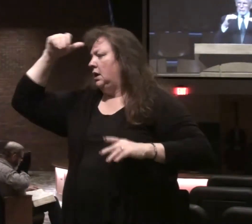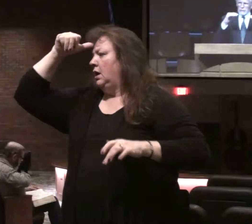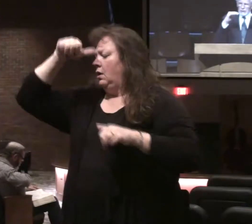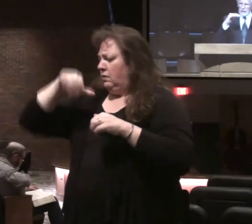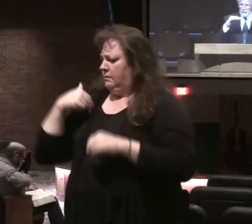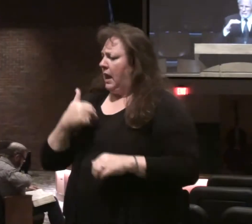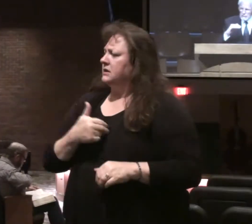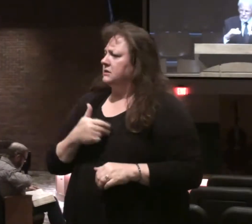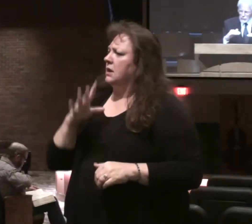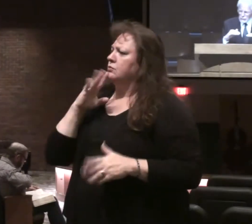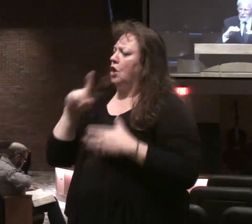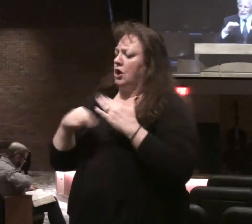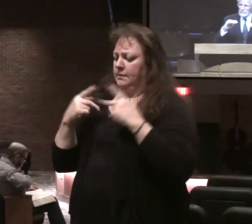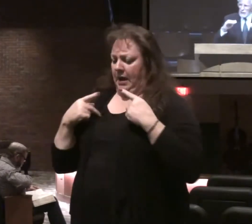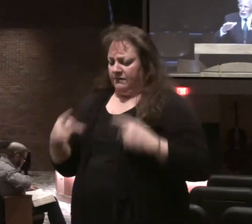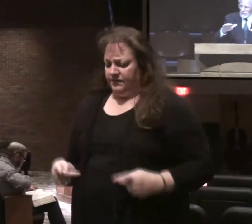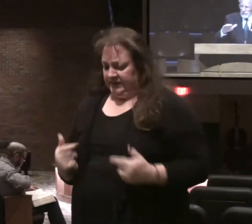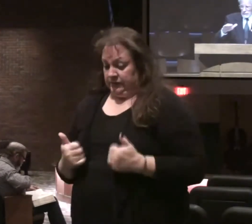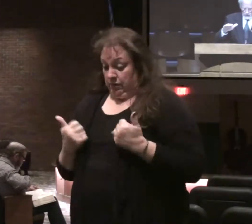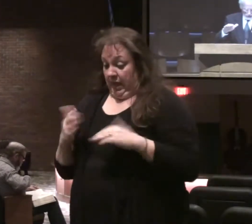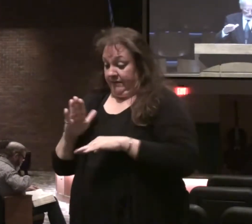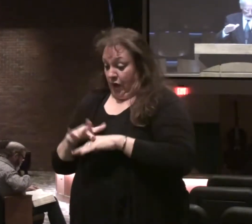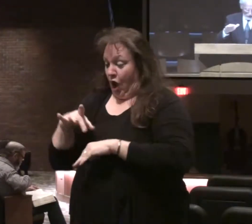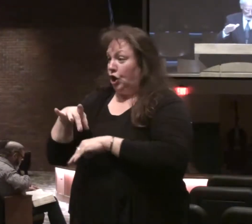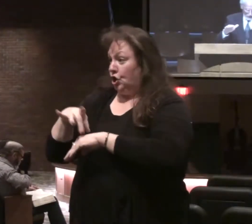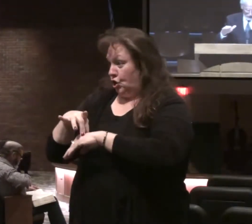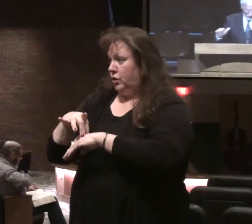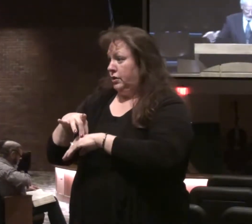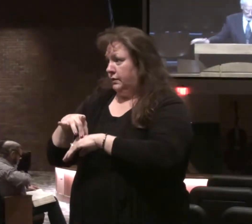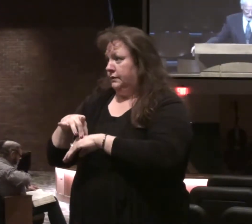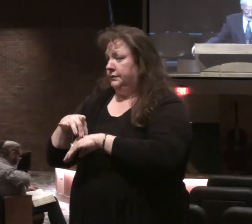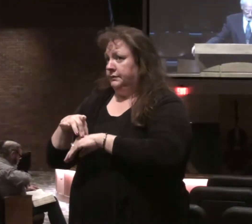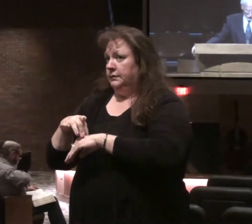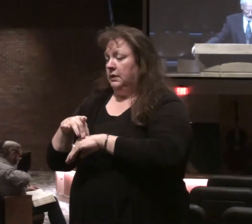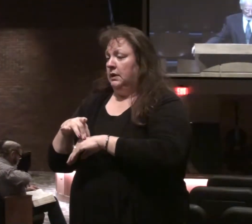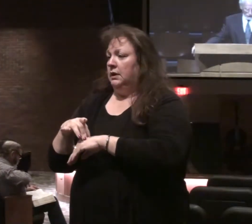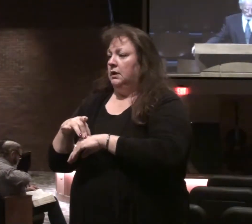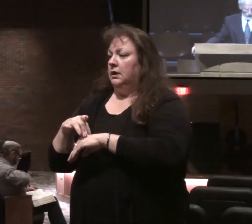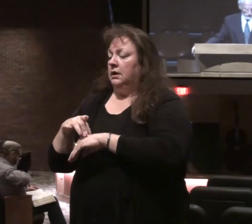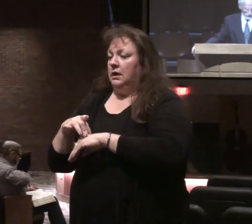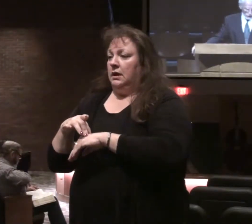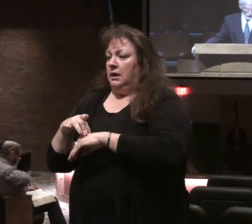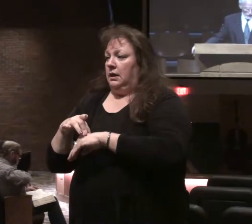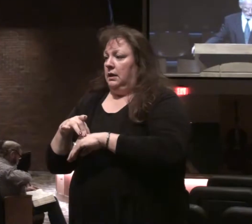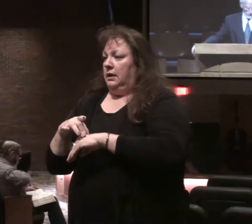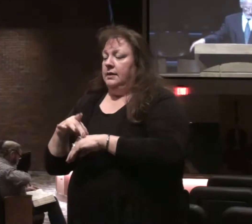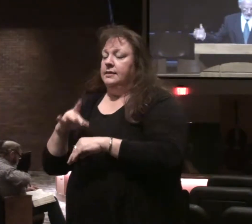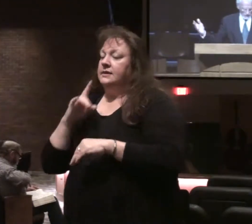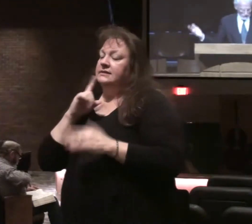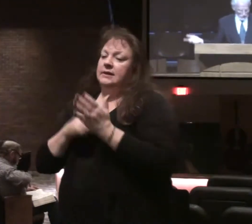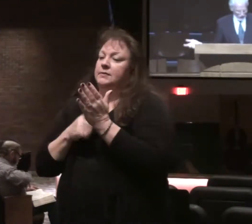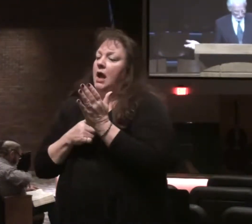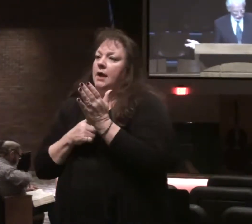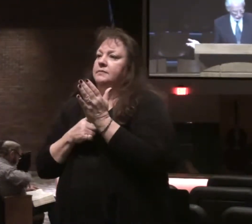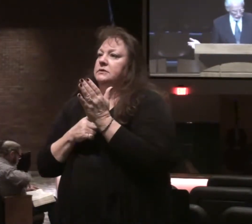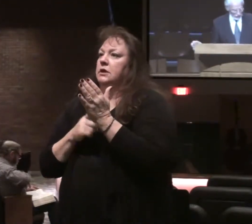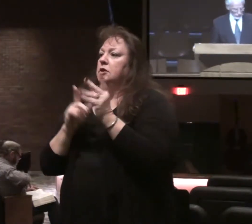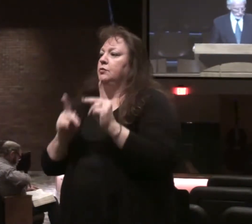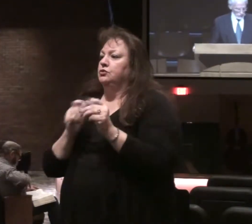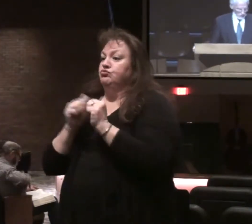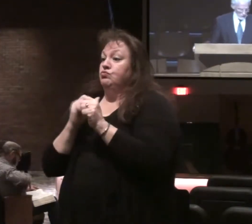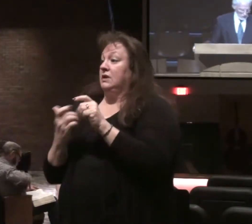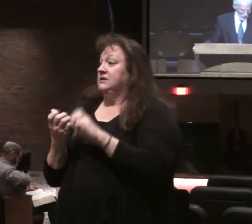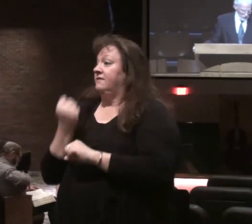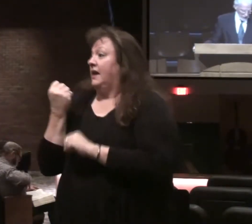reminder, we're talking about physical life on this earth, that the race is not to the swift, the battle is not to the